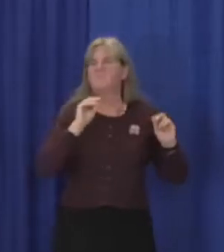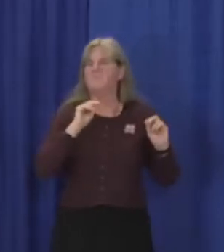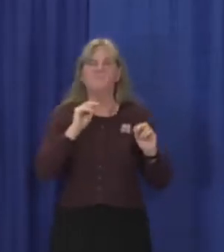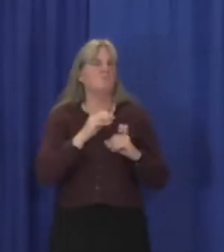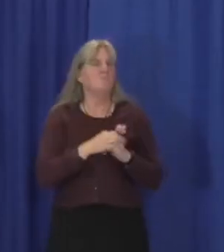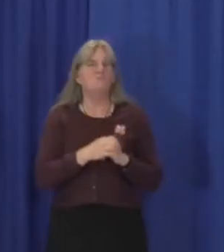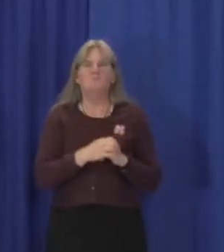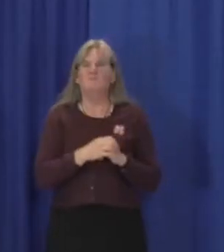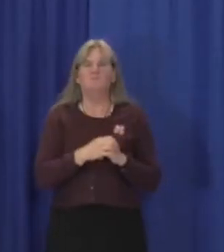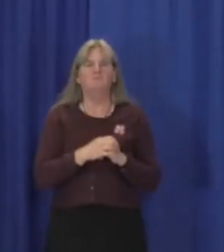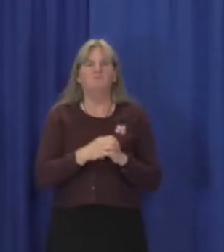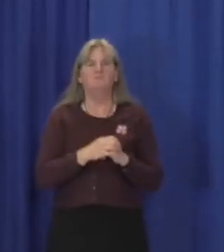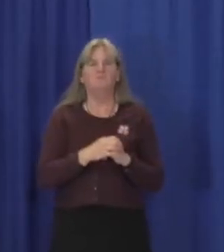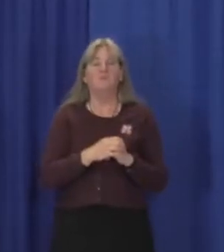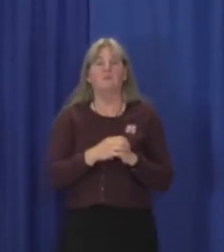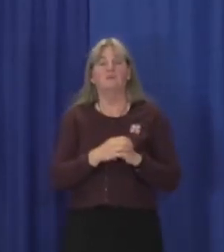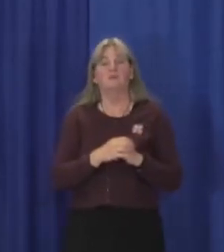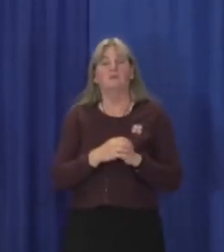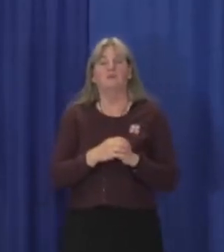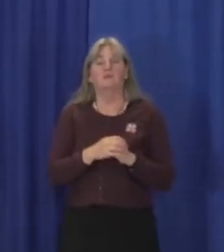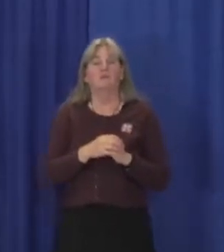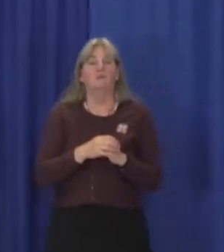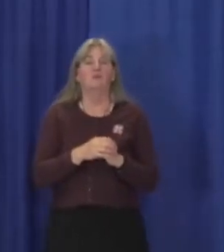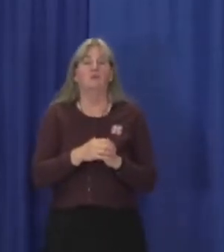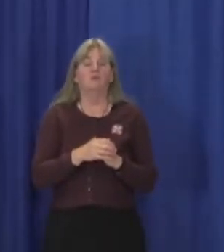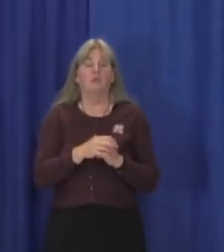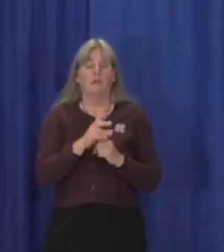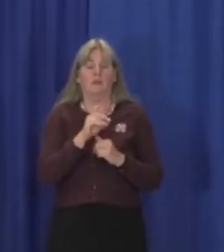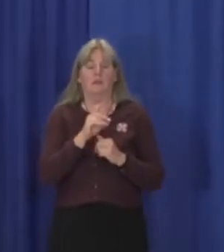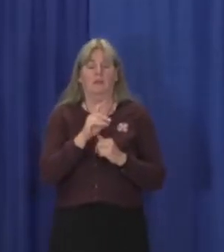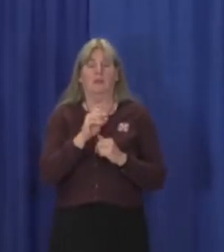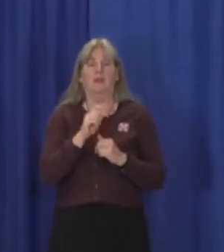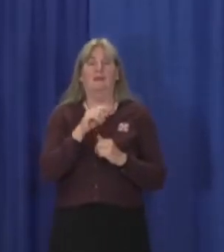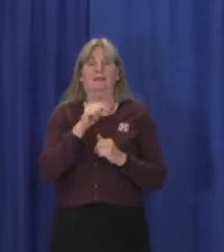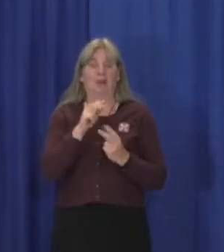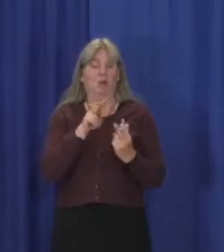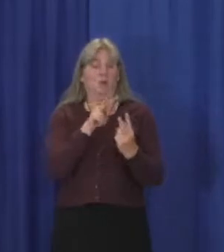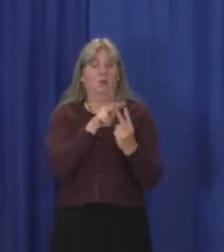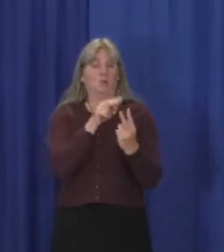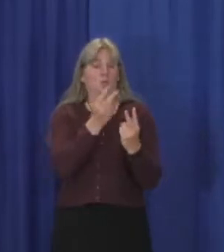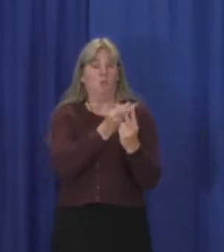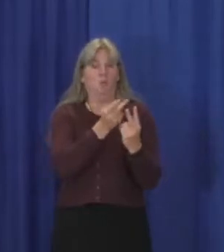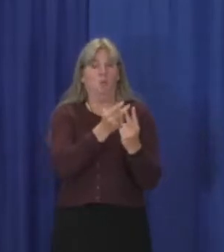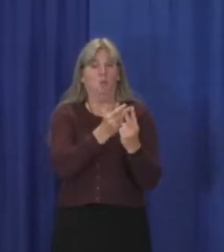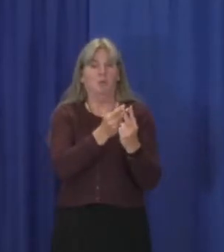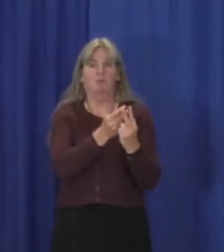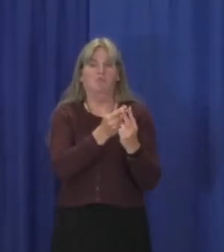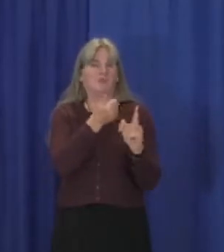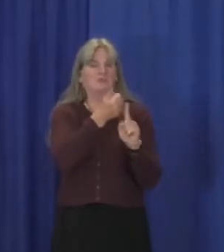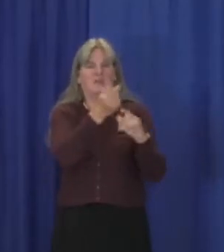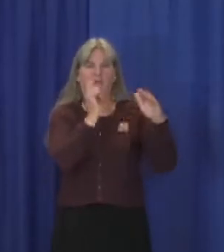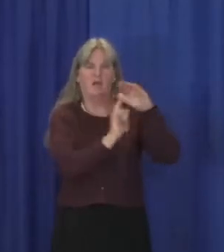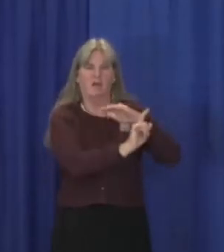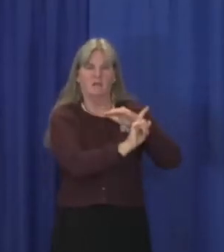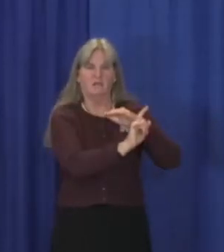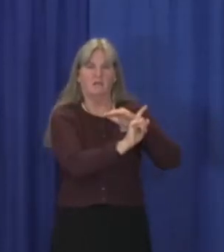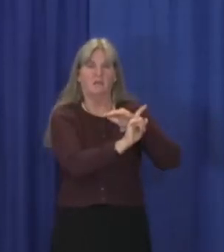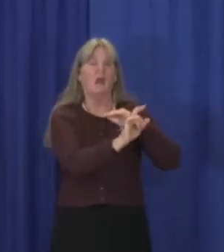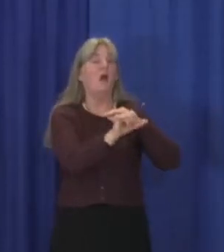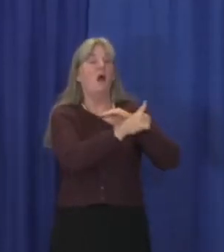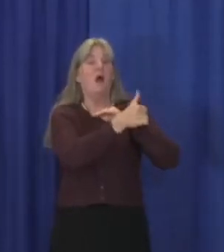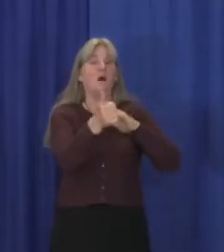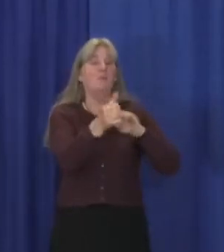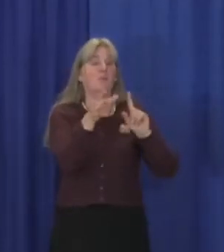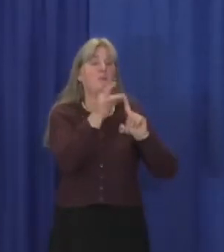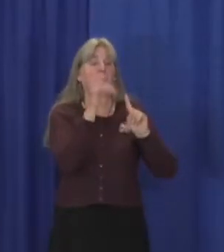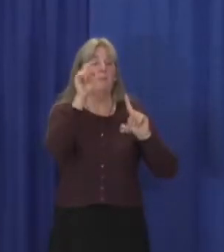cases. As of today, the Delta variant cases remain contained, and there are no other people